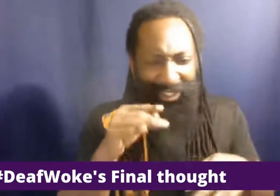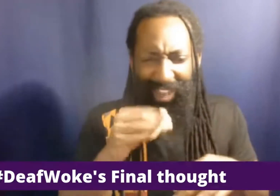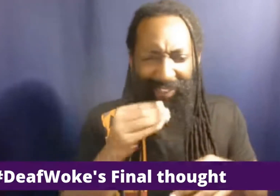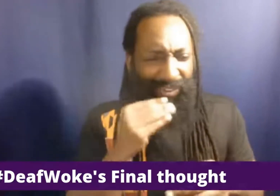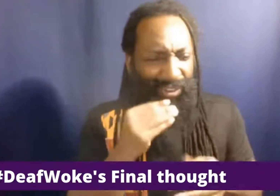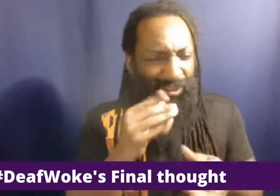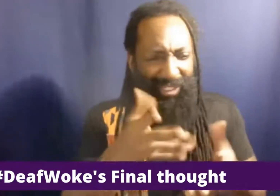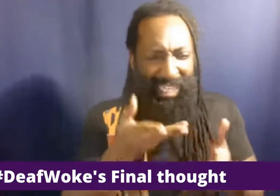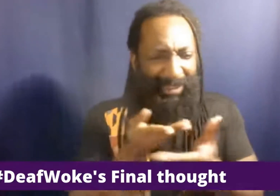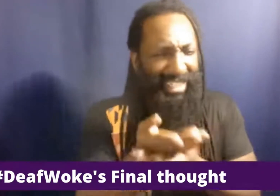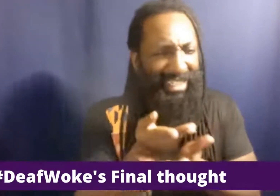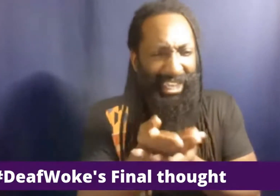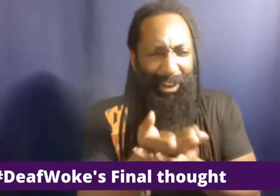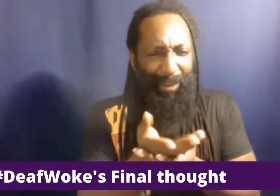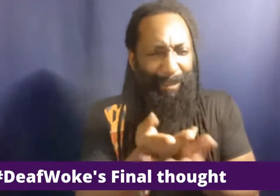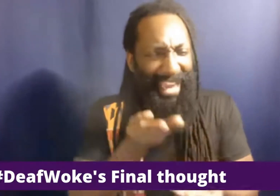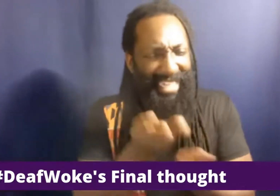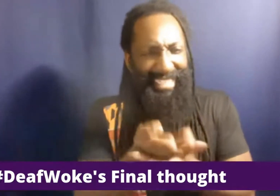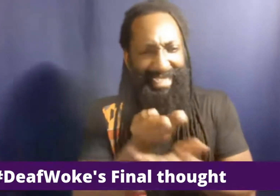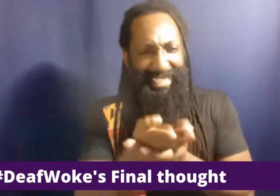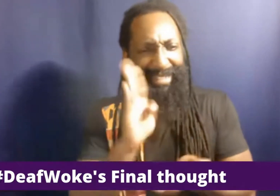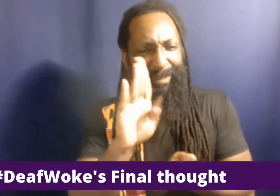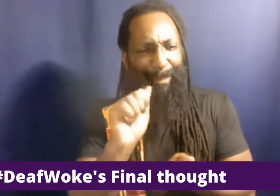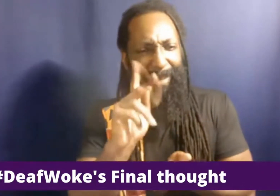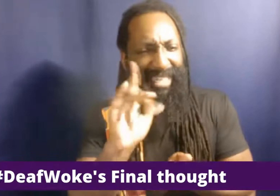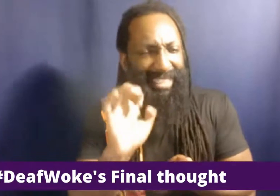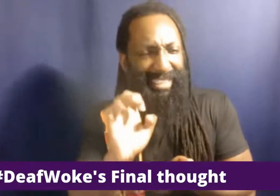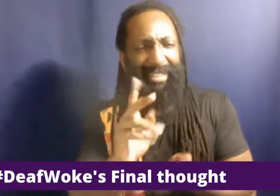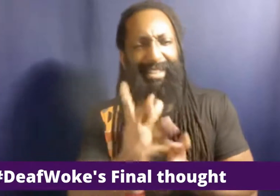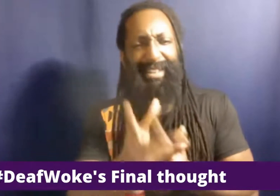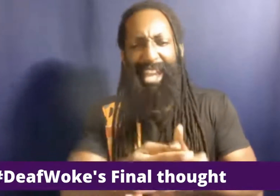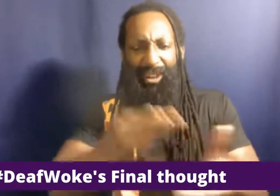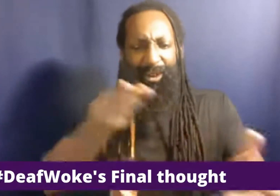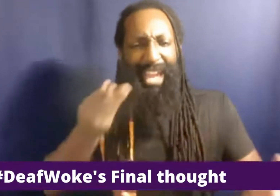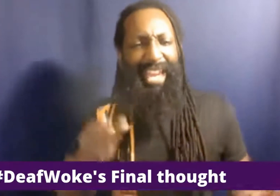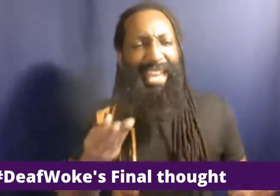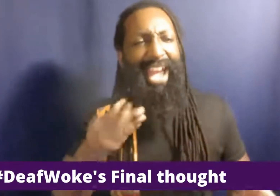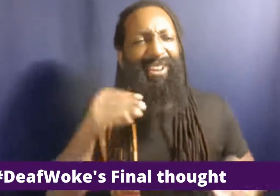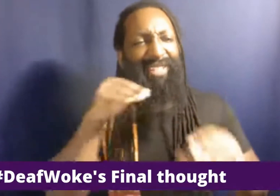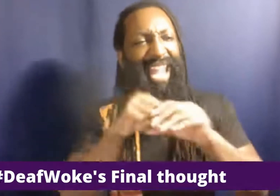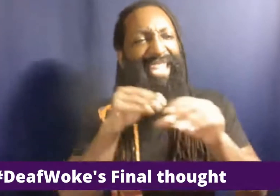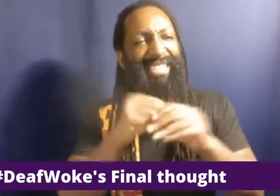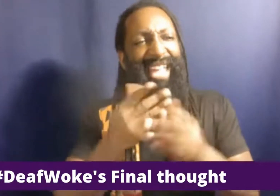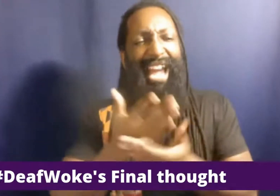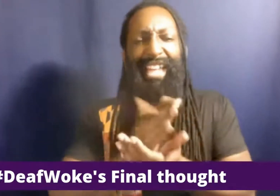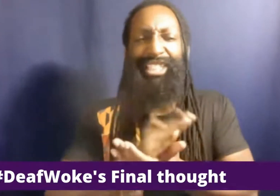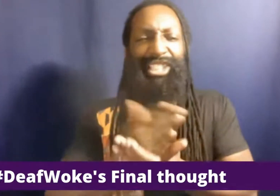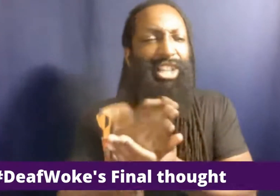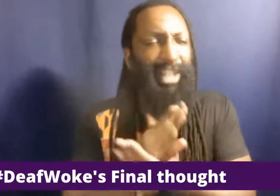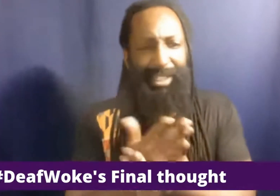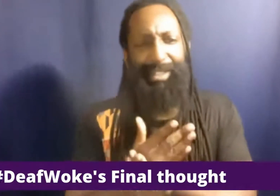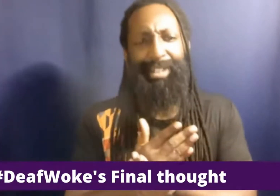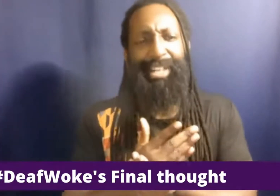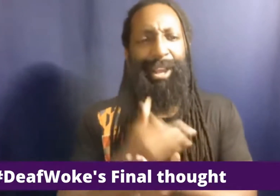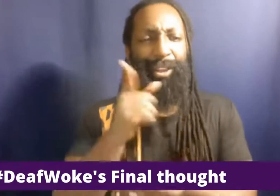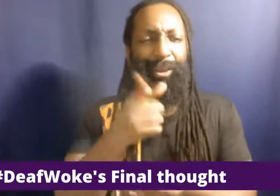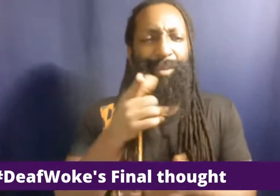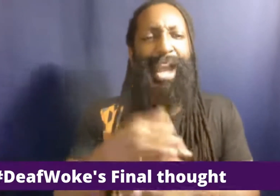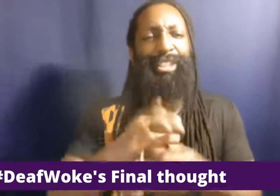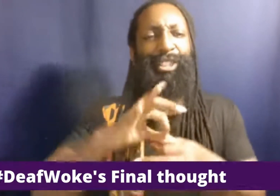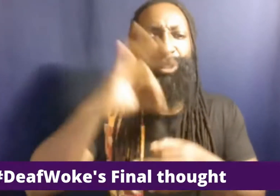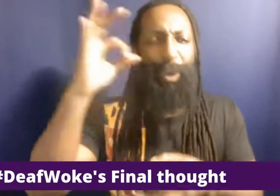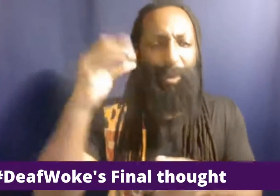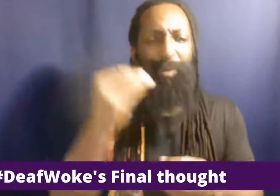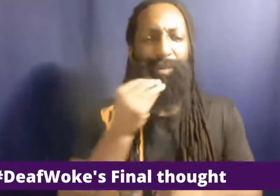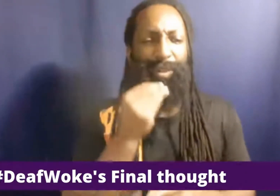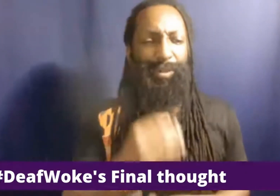listen to that food that's in there, bakes it. And you take it out, the inside is cooked, and you